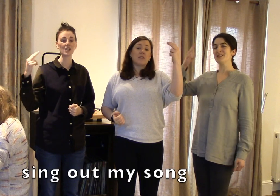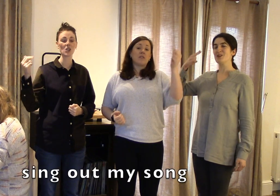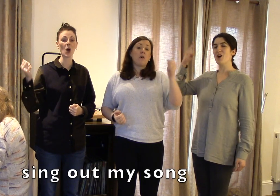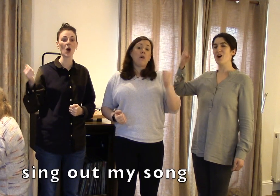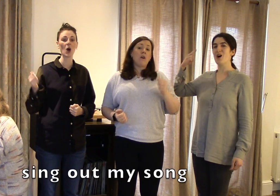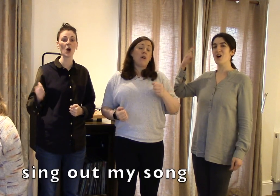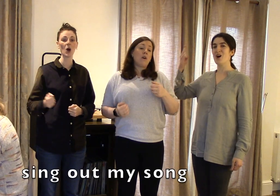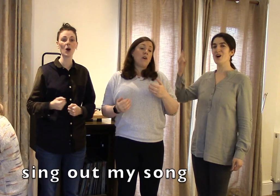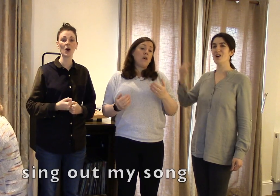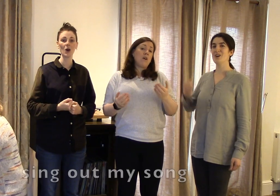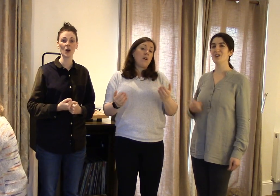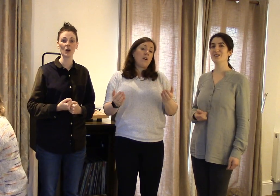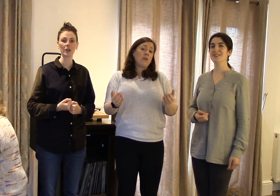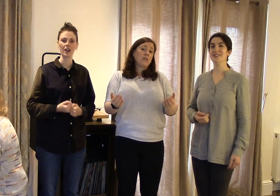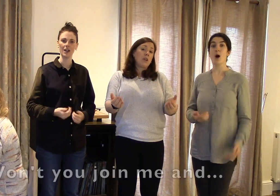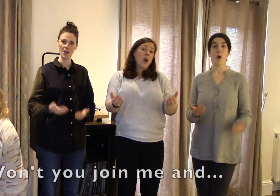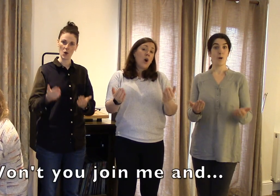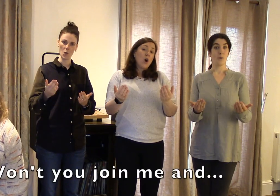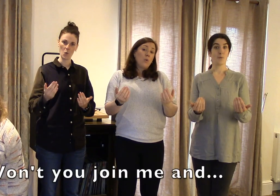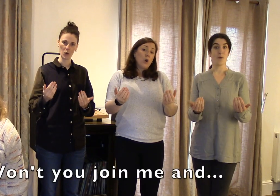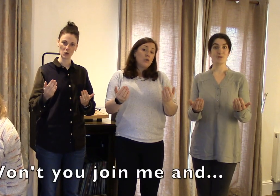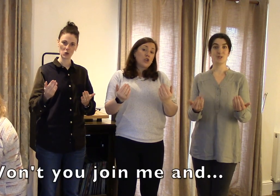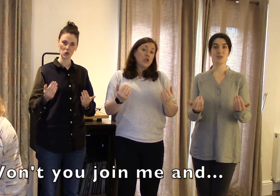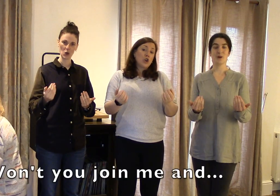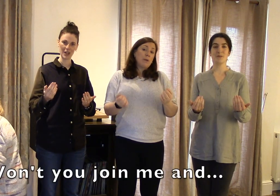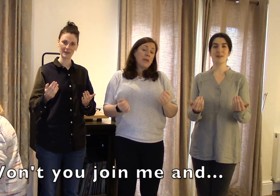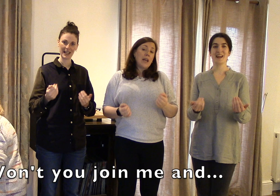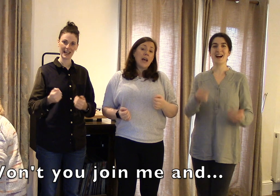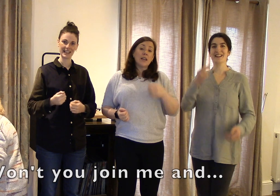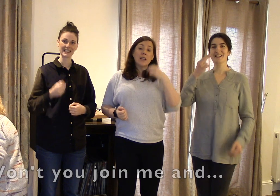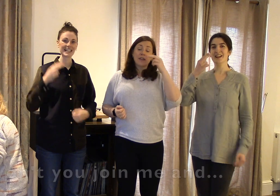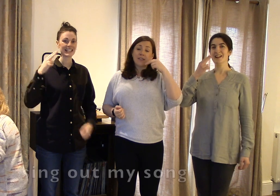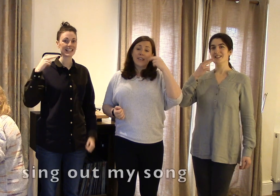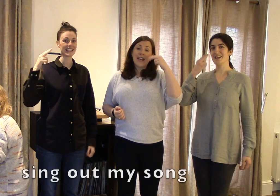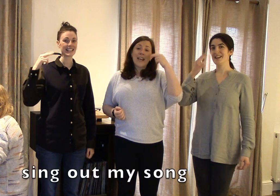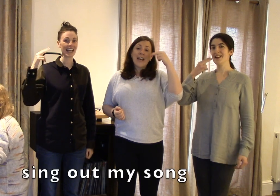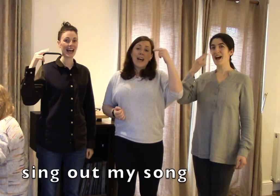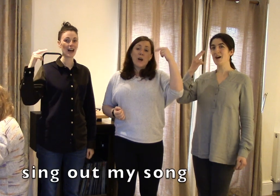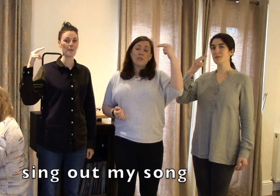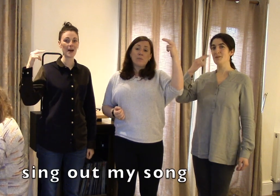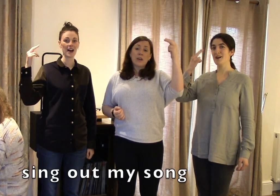song? Won't you join me and sing out my song?